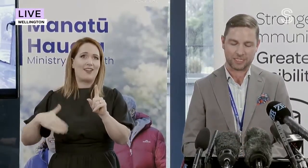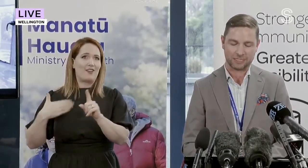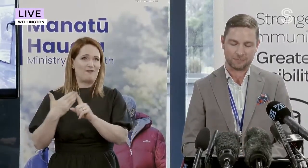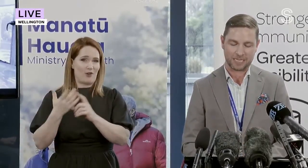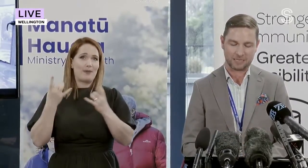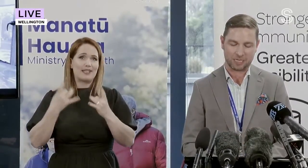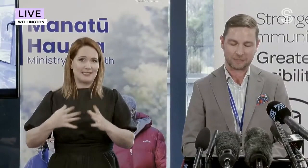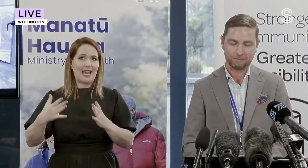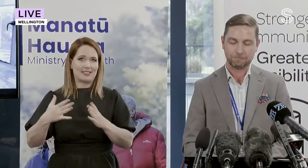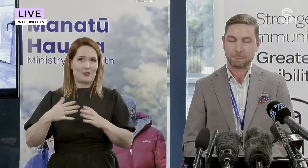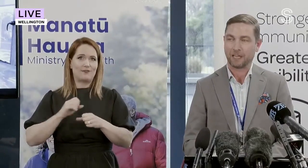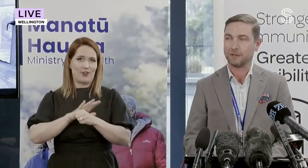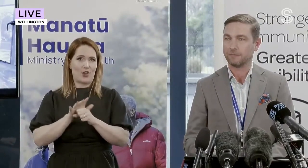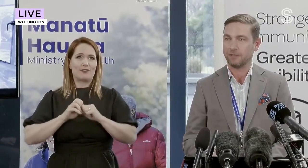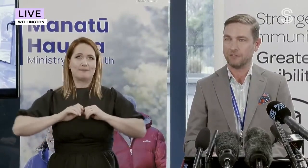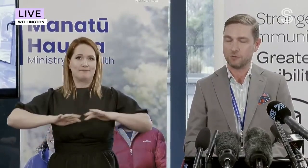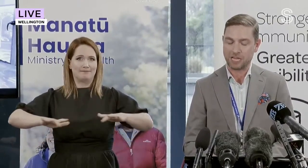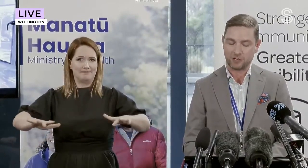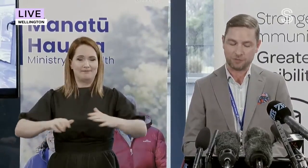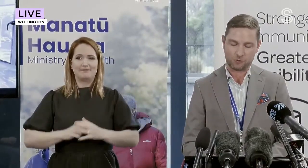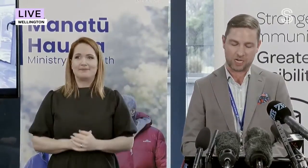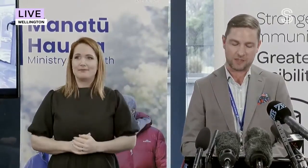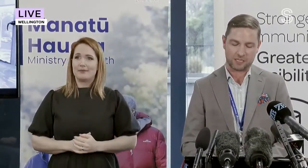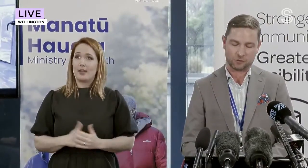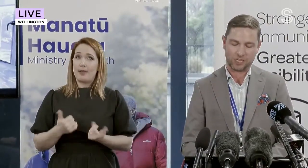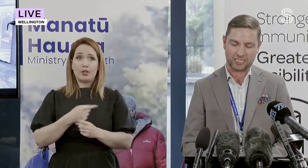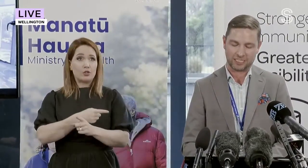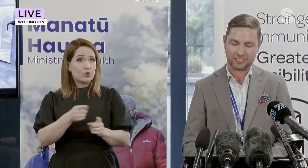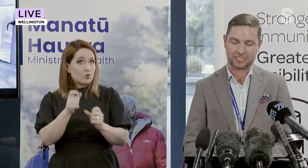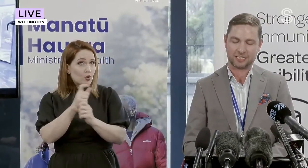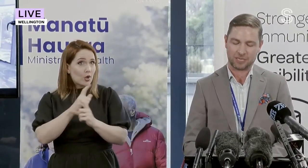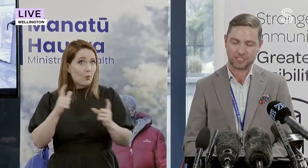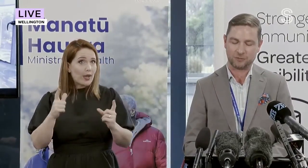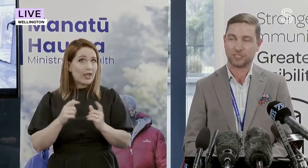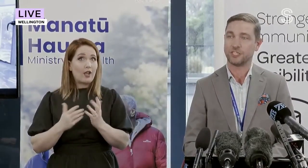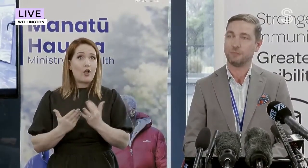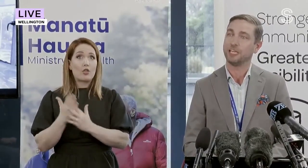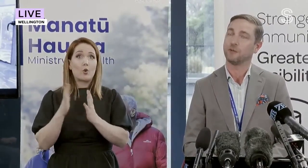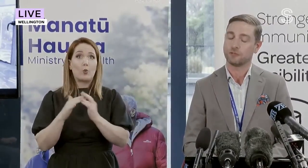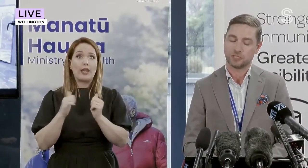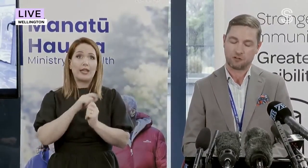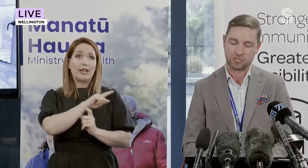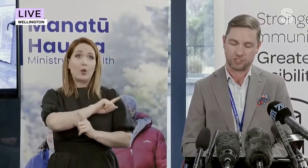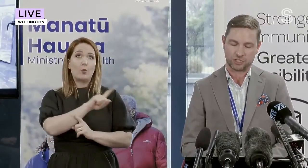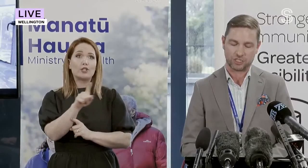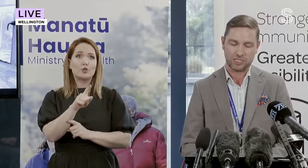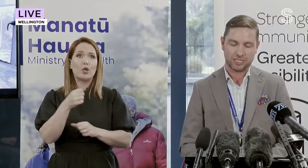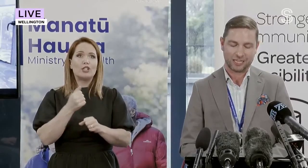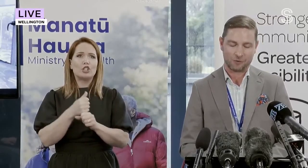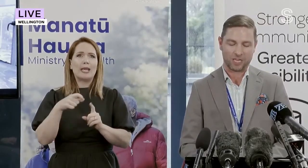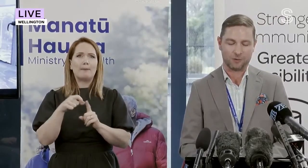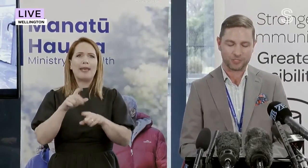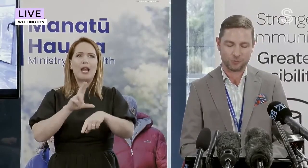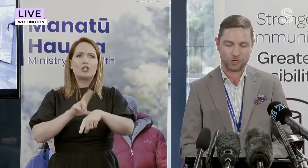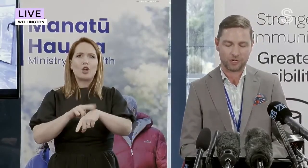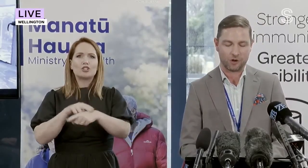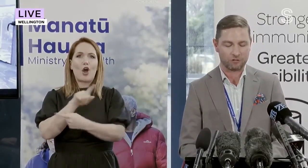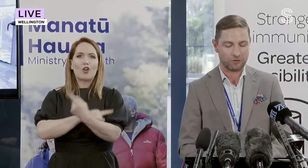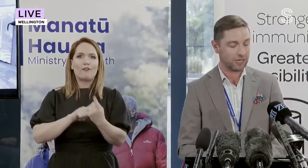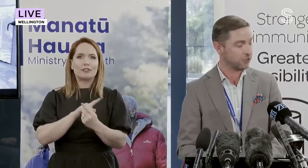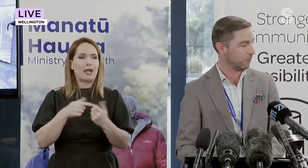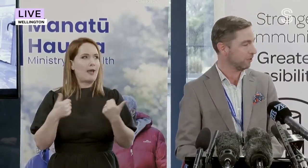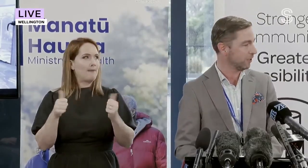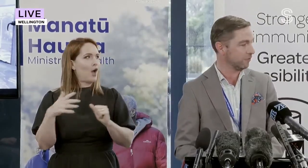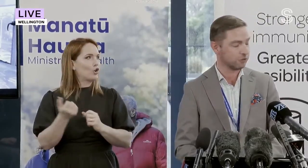of the pandemic. Many of you may not be aware that at the weekend Ashley was at the GP conference in Christchurch, where he was awarded an